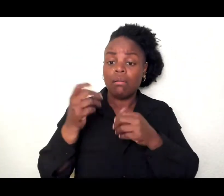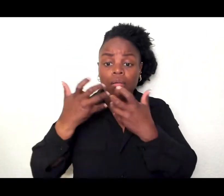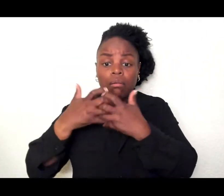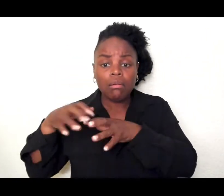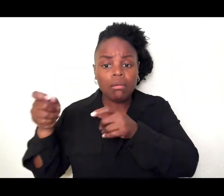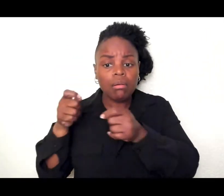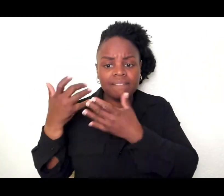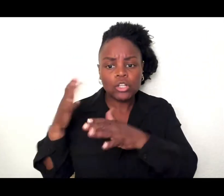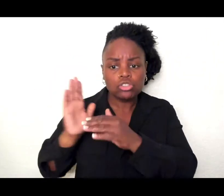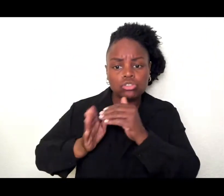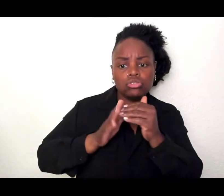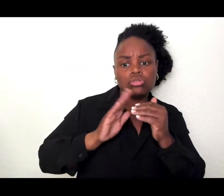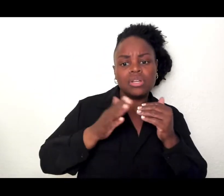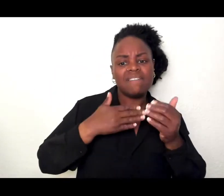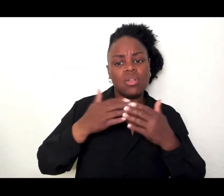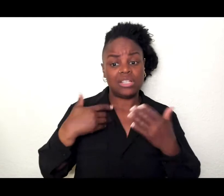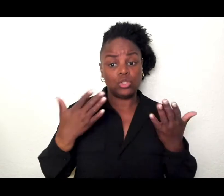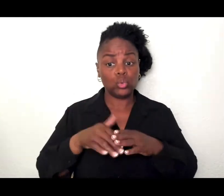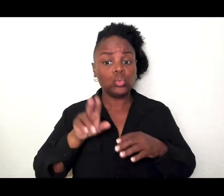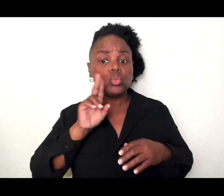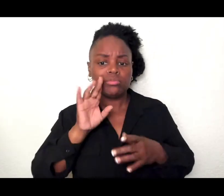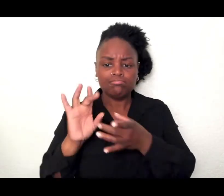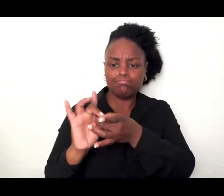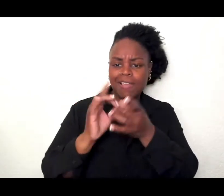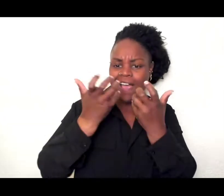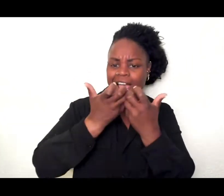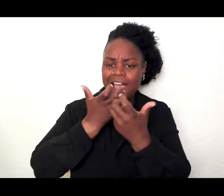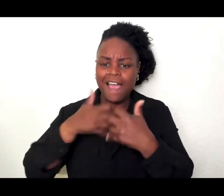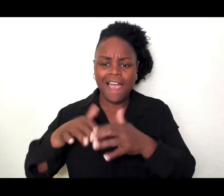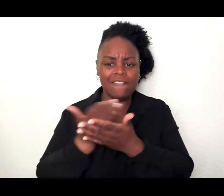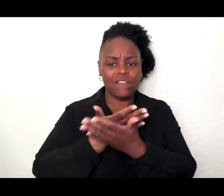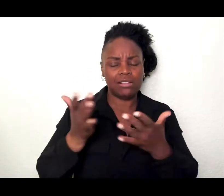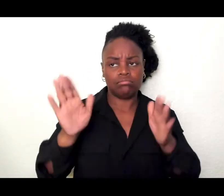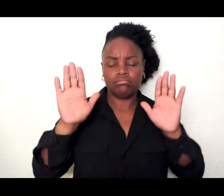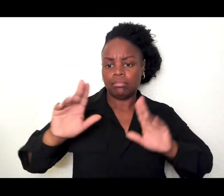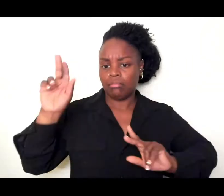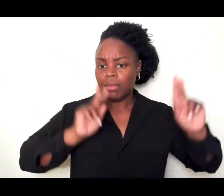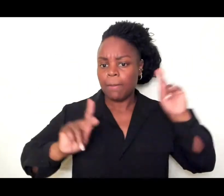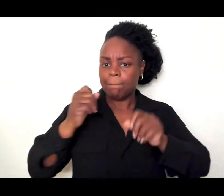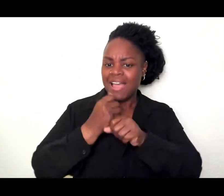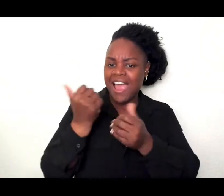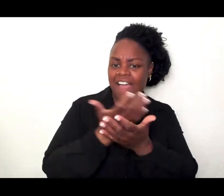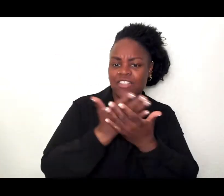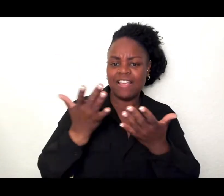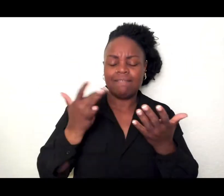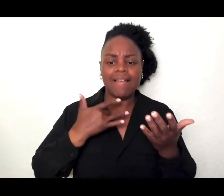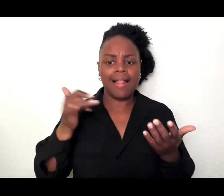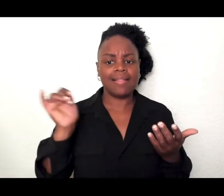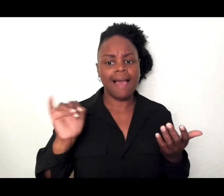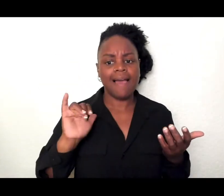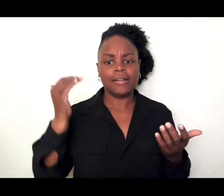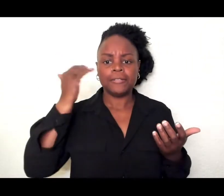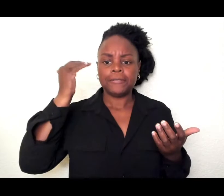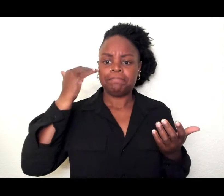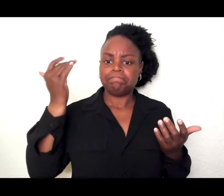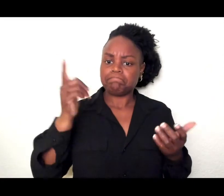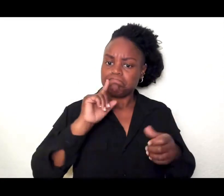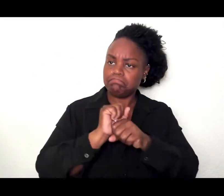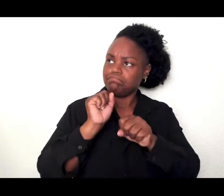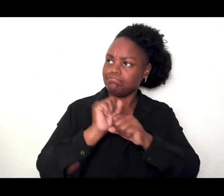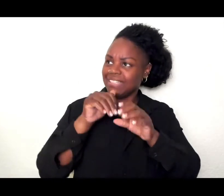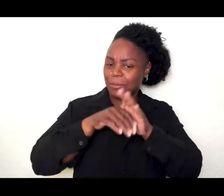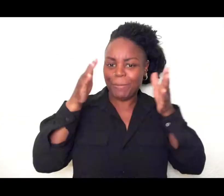managed to get it done. Even though I was here in Houston, she coordinated everything with amazing people who made everything feel like almost as if